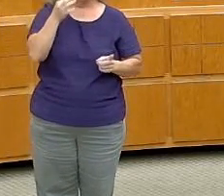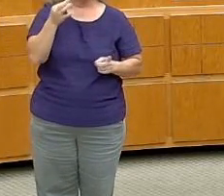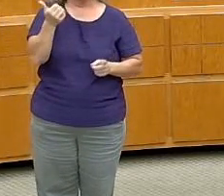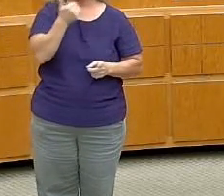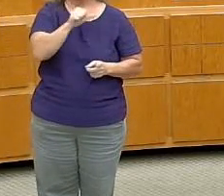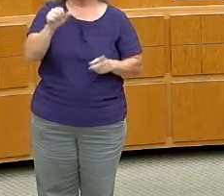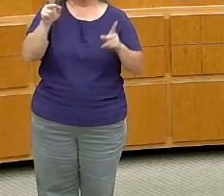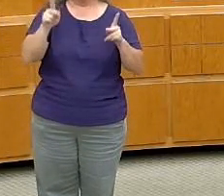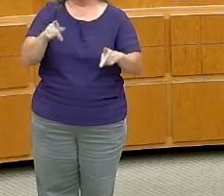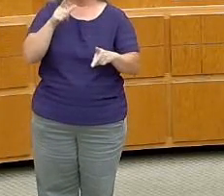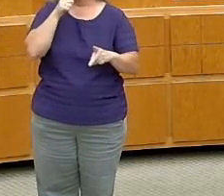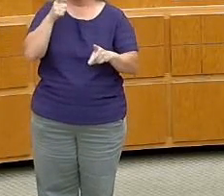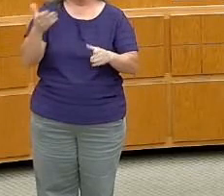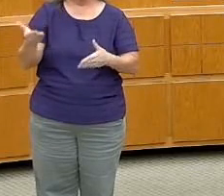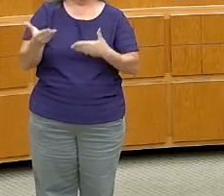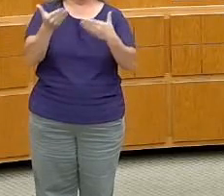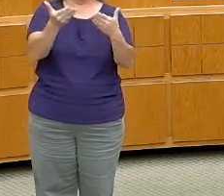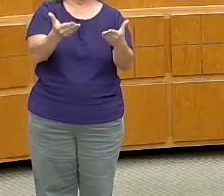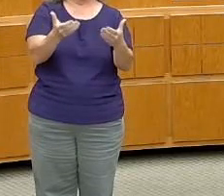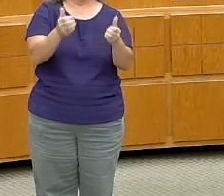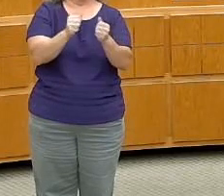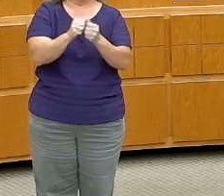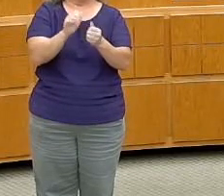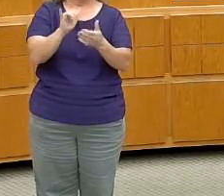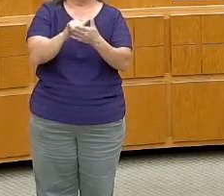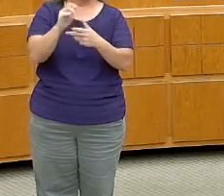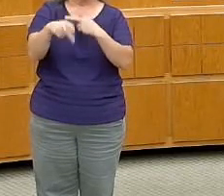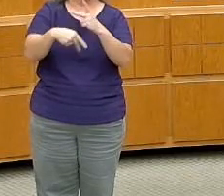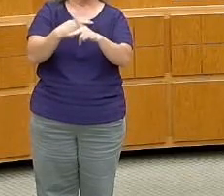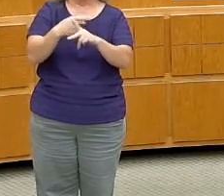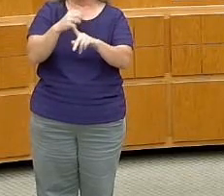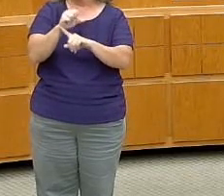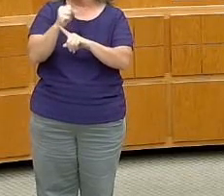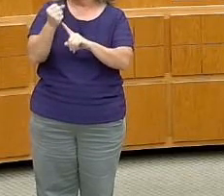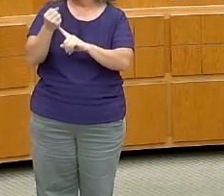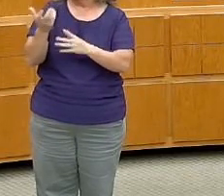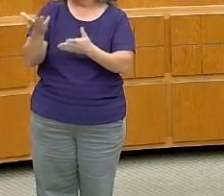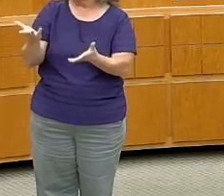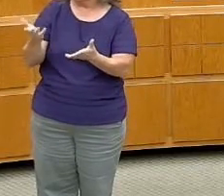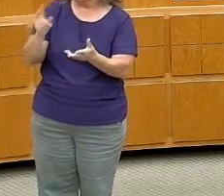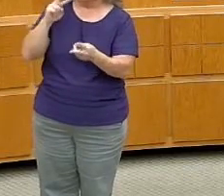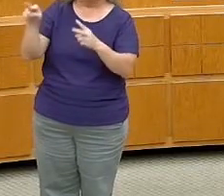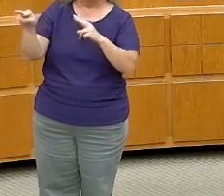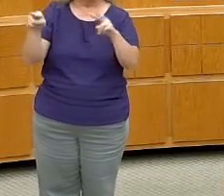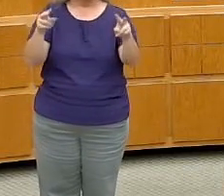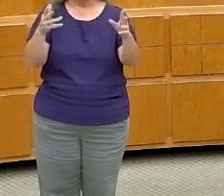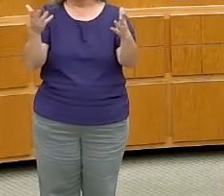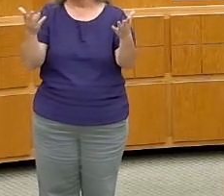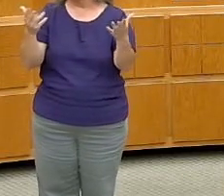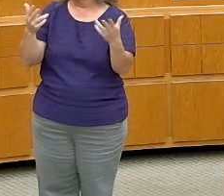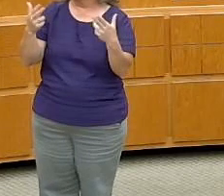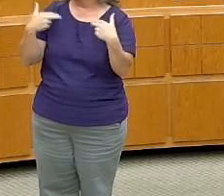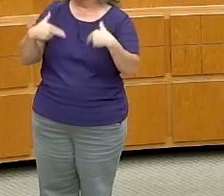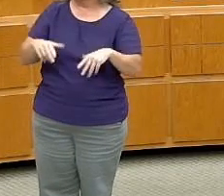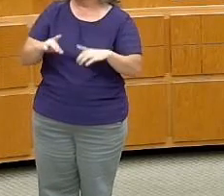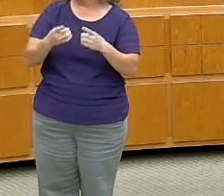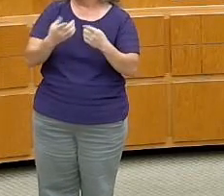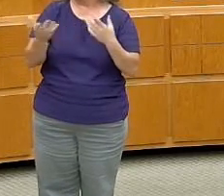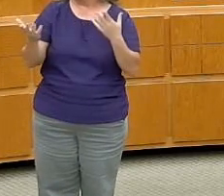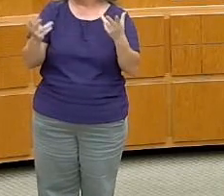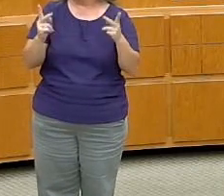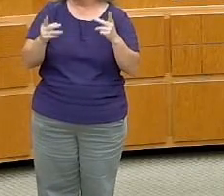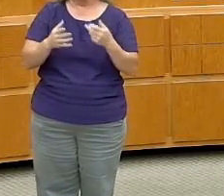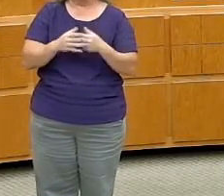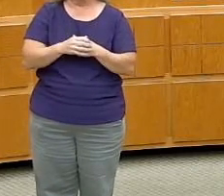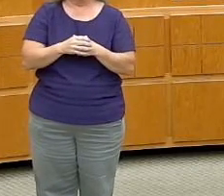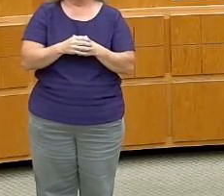anybody who's presented that type of situation or dilemma. I'm looking at the health authority as well.